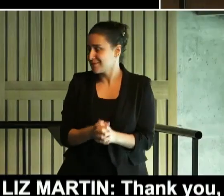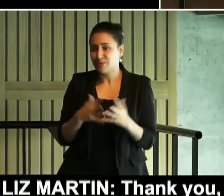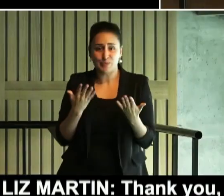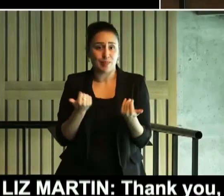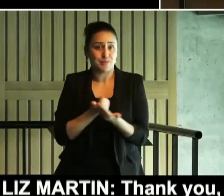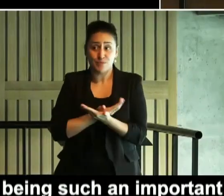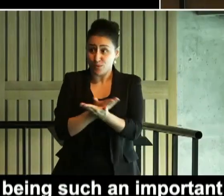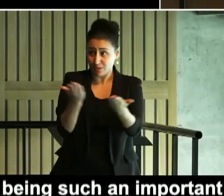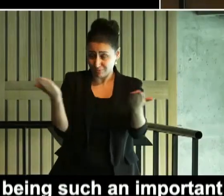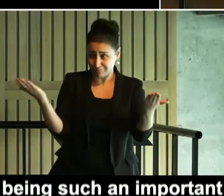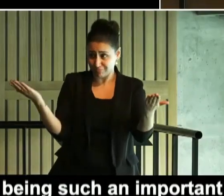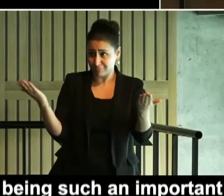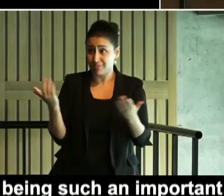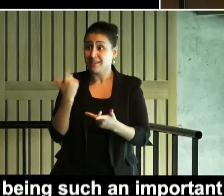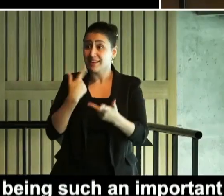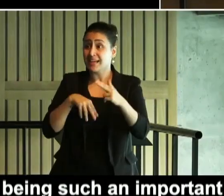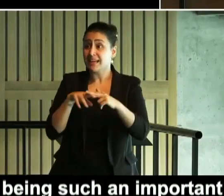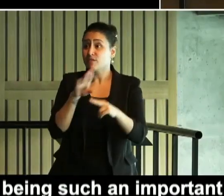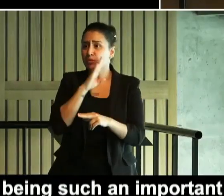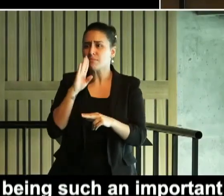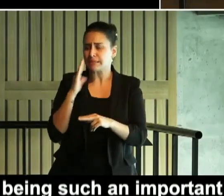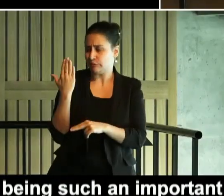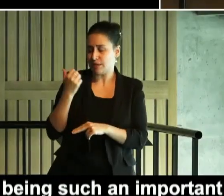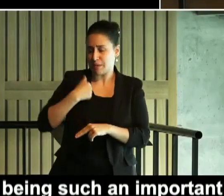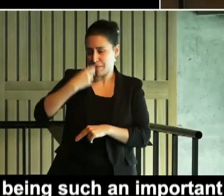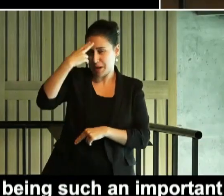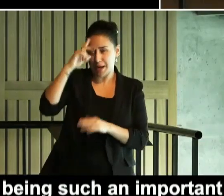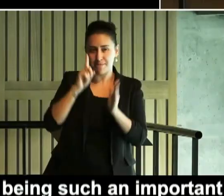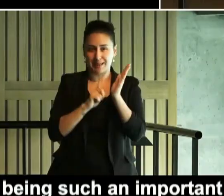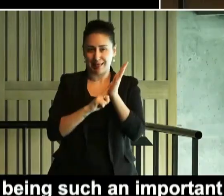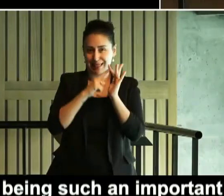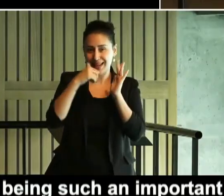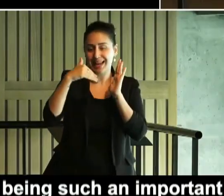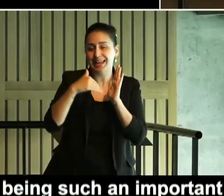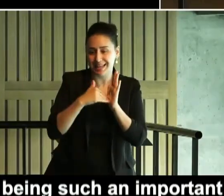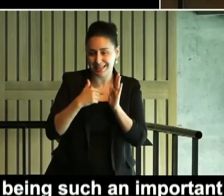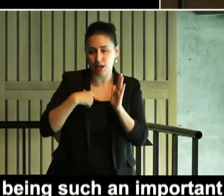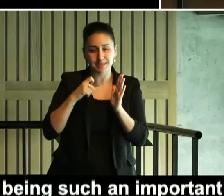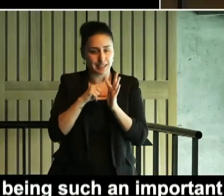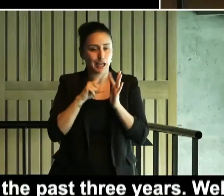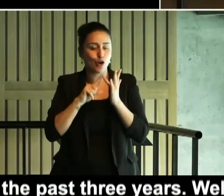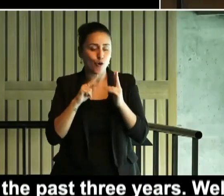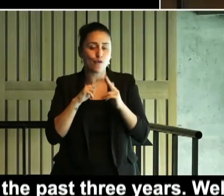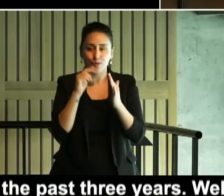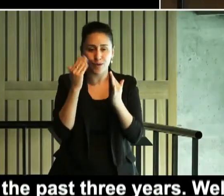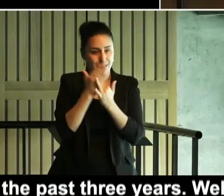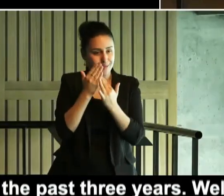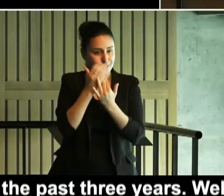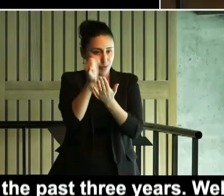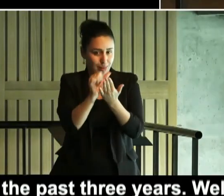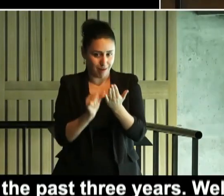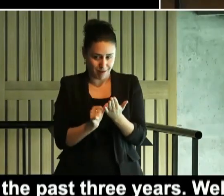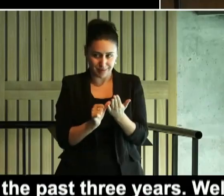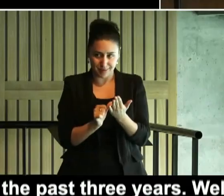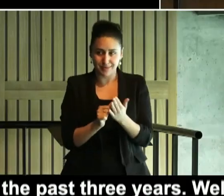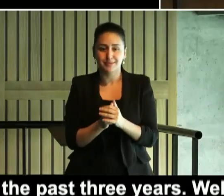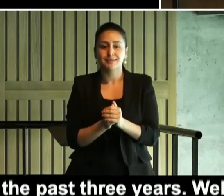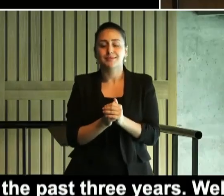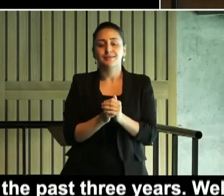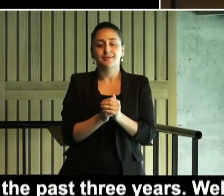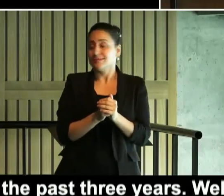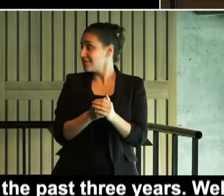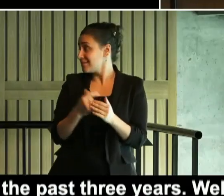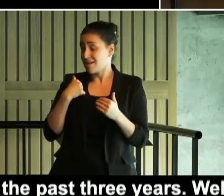Welcome, everyone. If you missed it a moment ago, my name is Liz Martin and I'm the CEO here at Accessible Arts. I